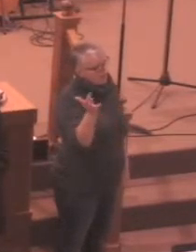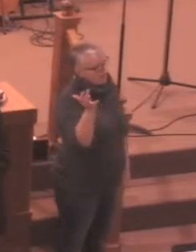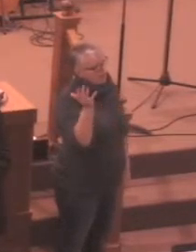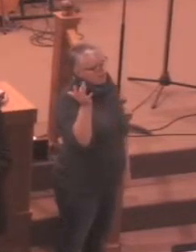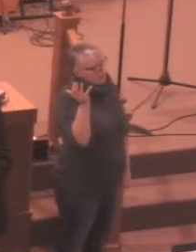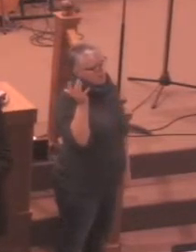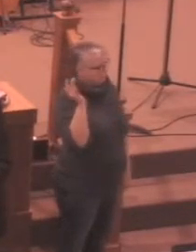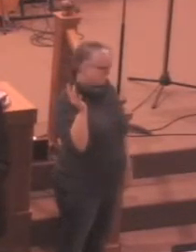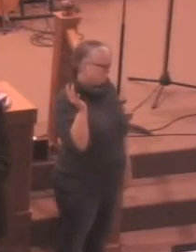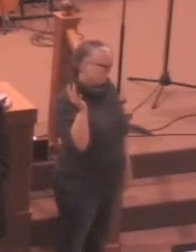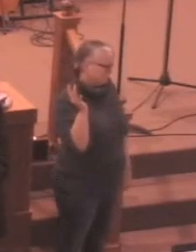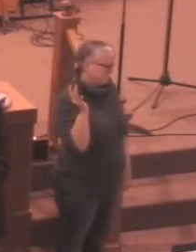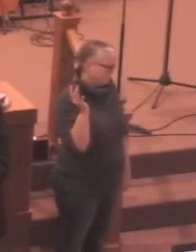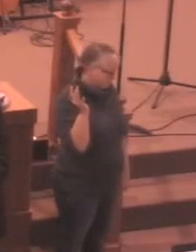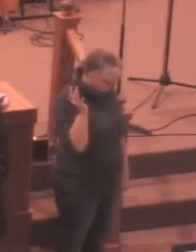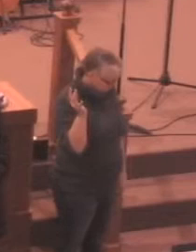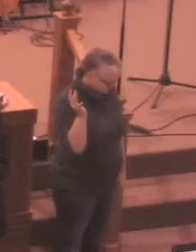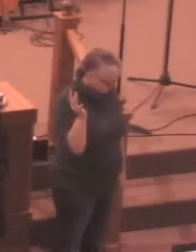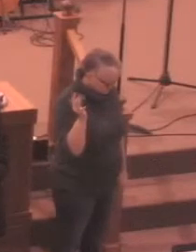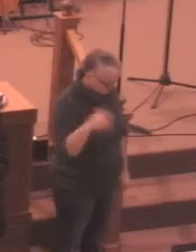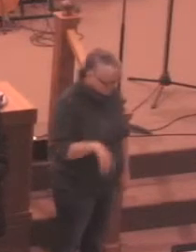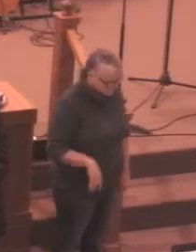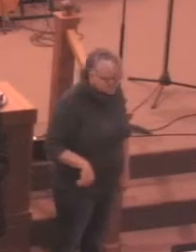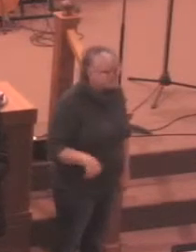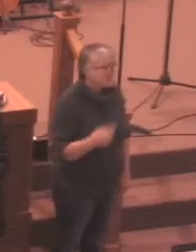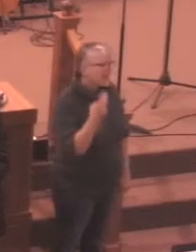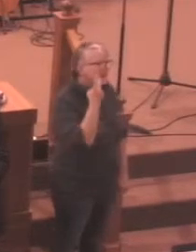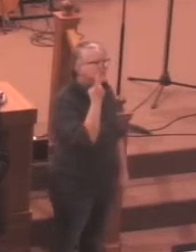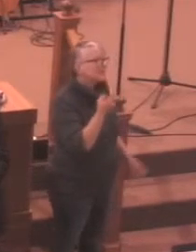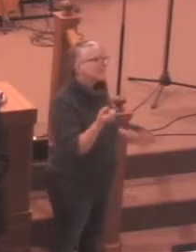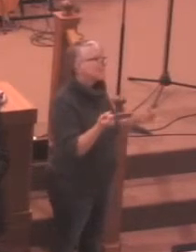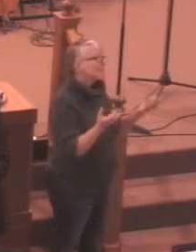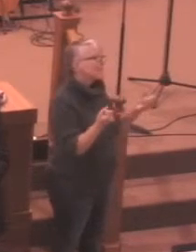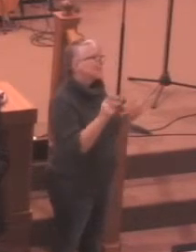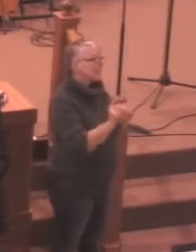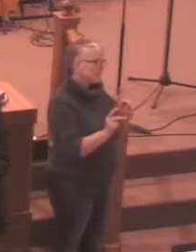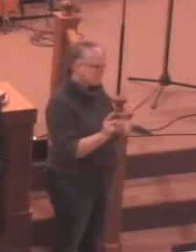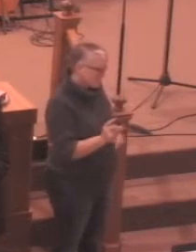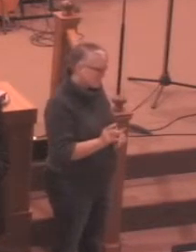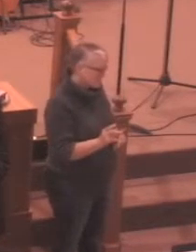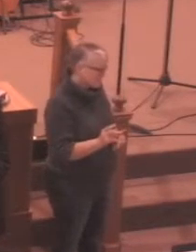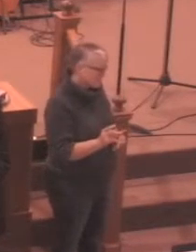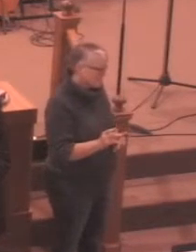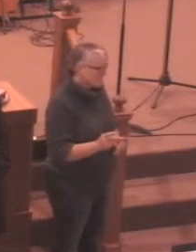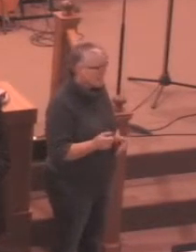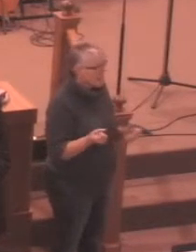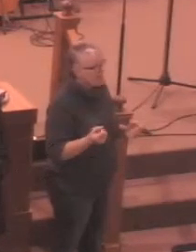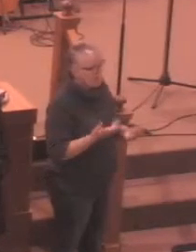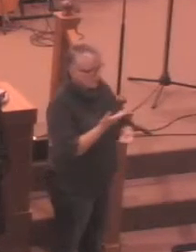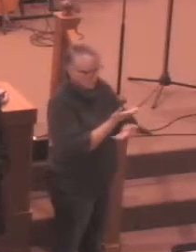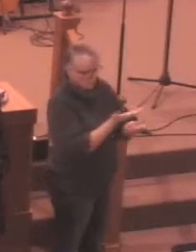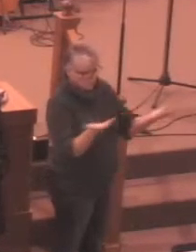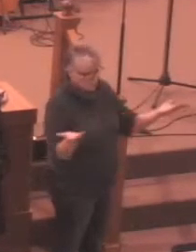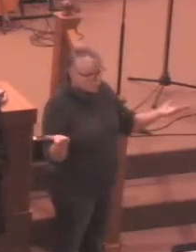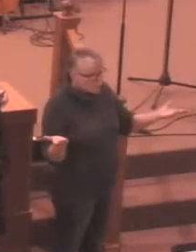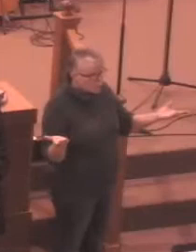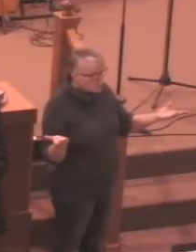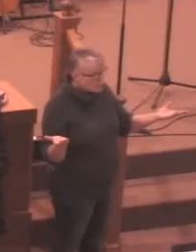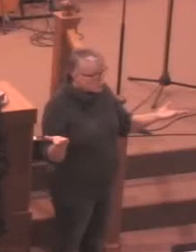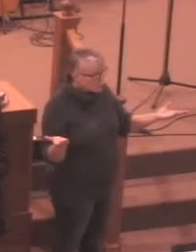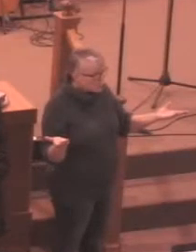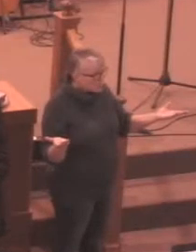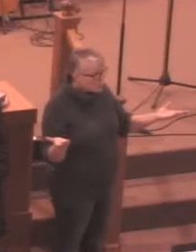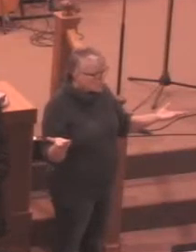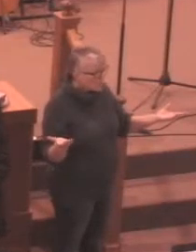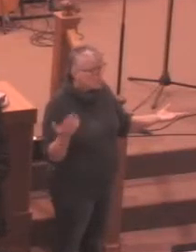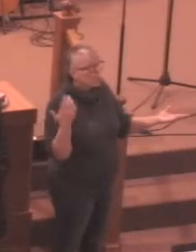years. And I've seen a lot of people, a lot of you guys.